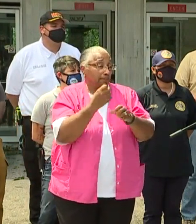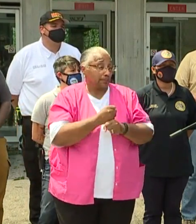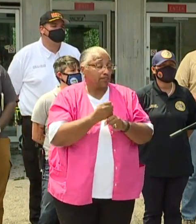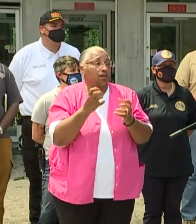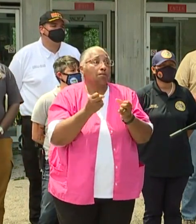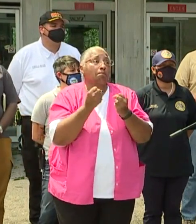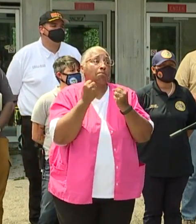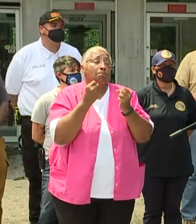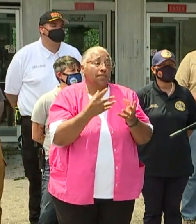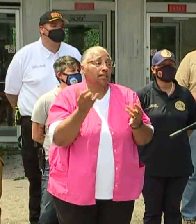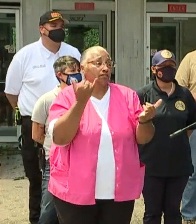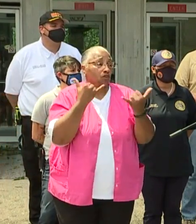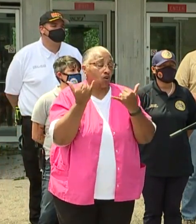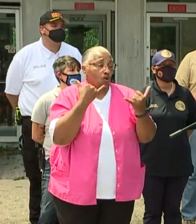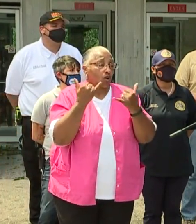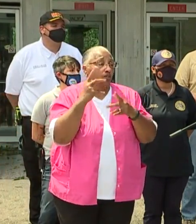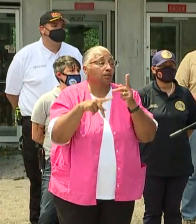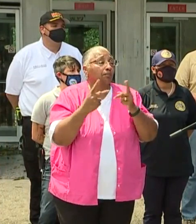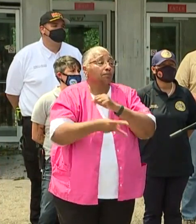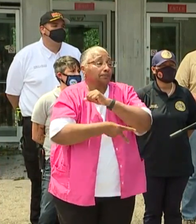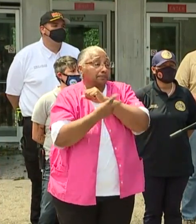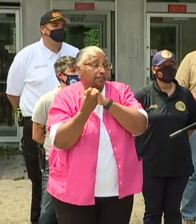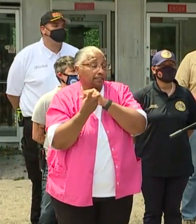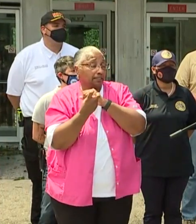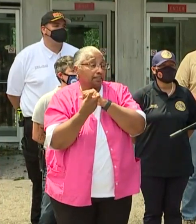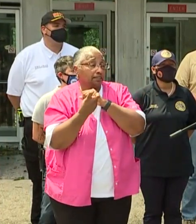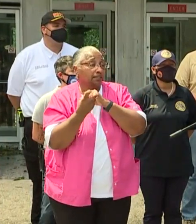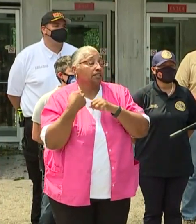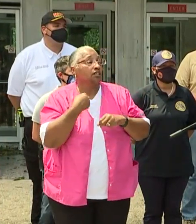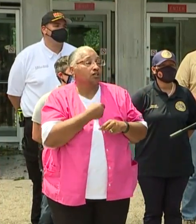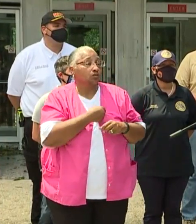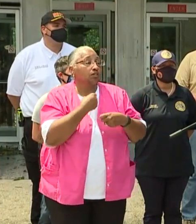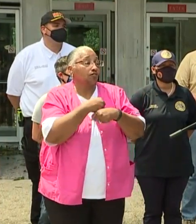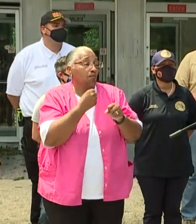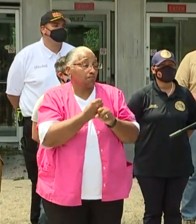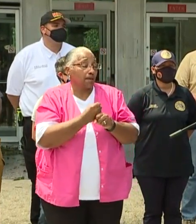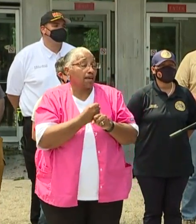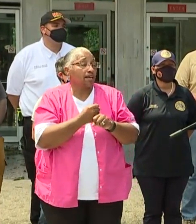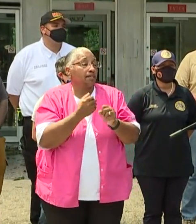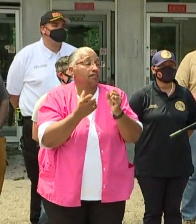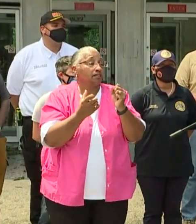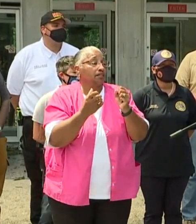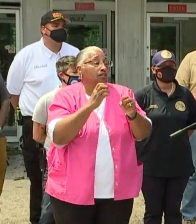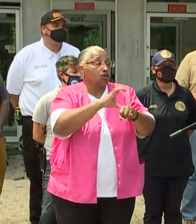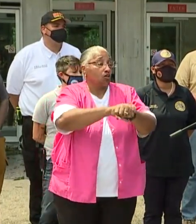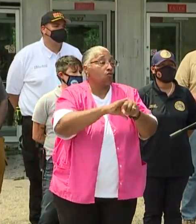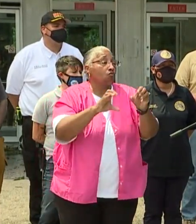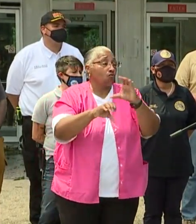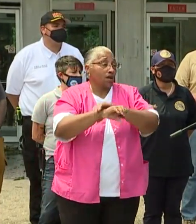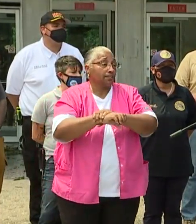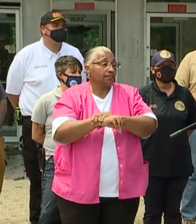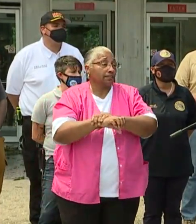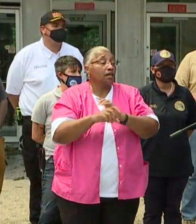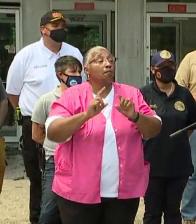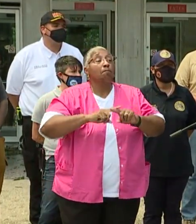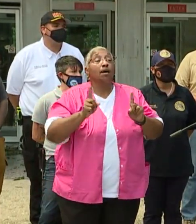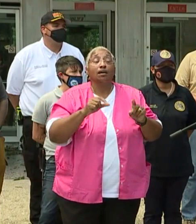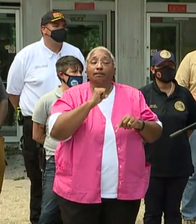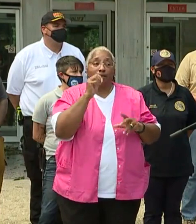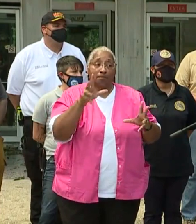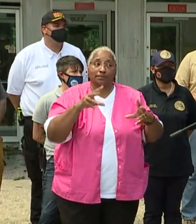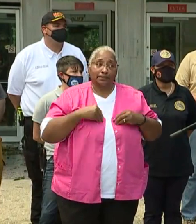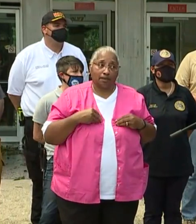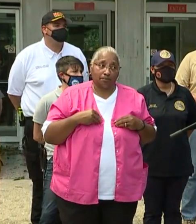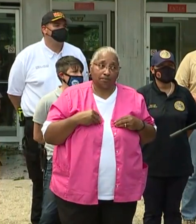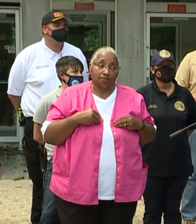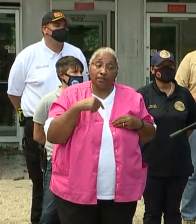calls of looting, and as such, we have made several arrests. We will get you that information later, but this will not be tolerated. I said